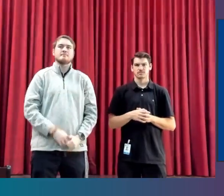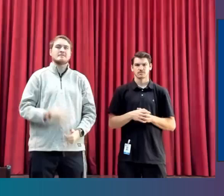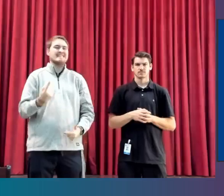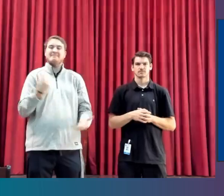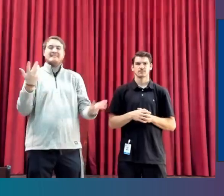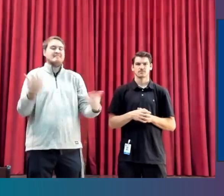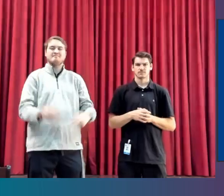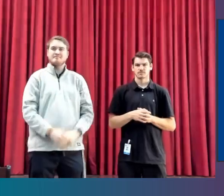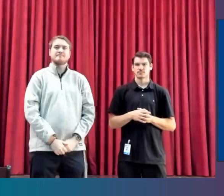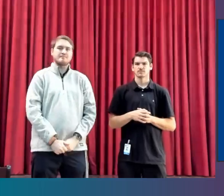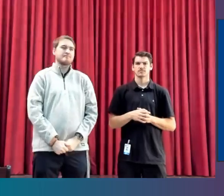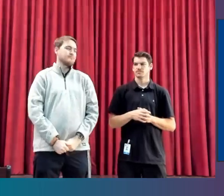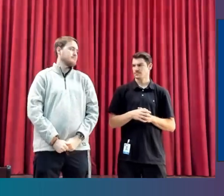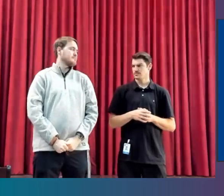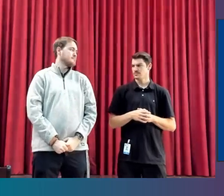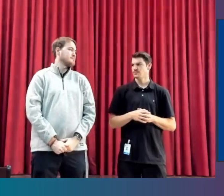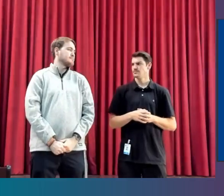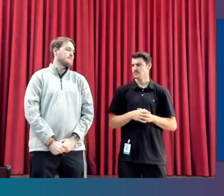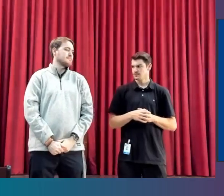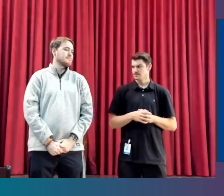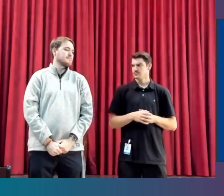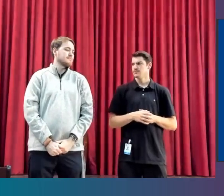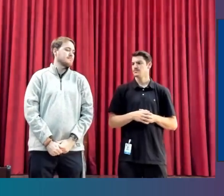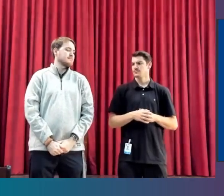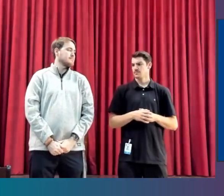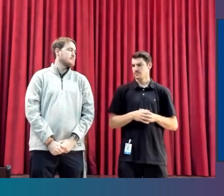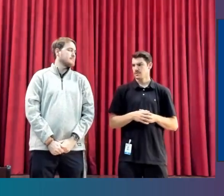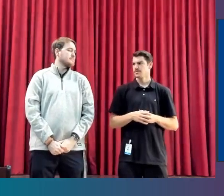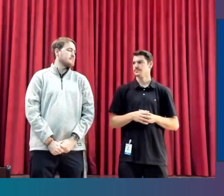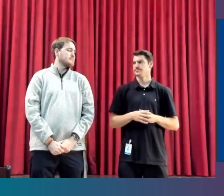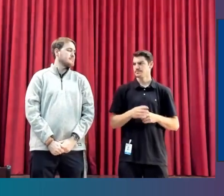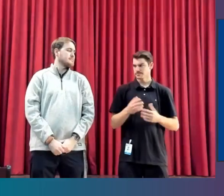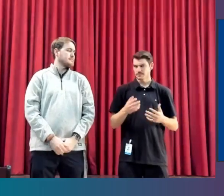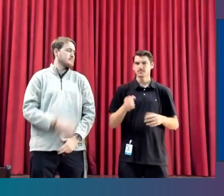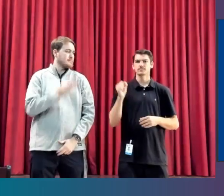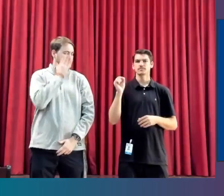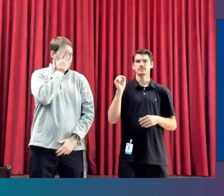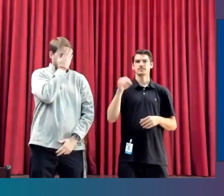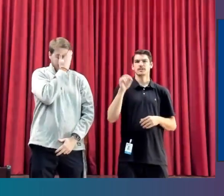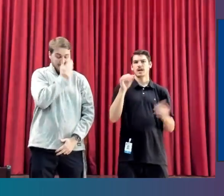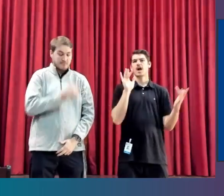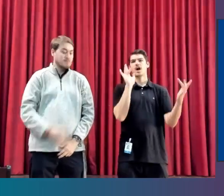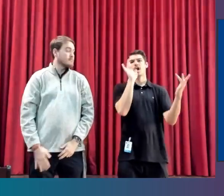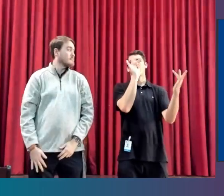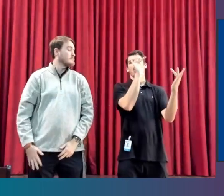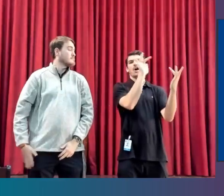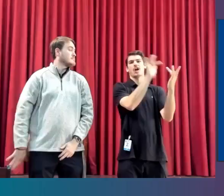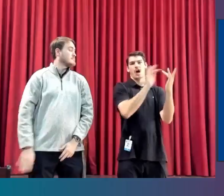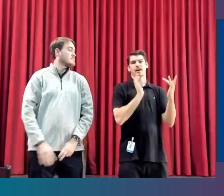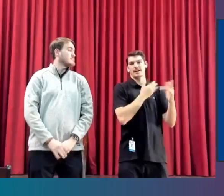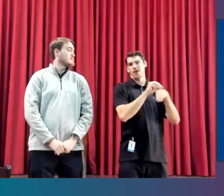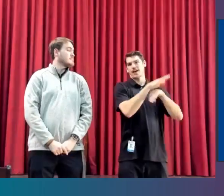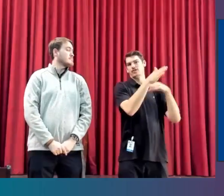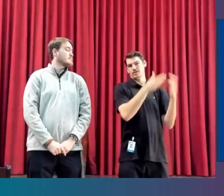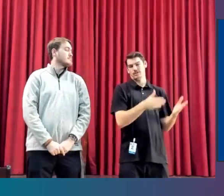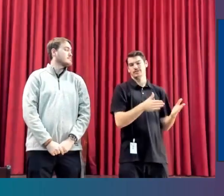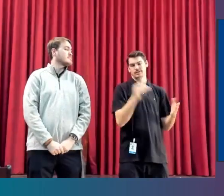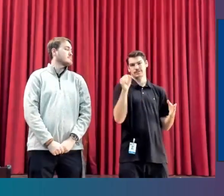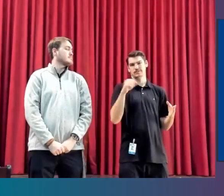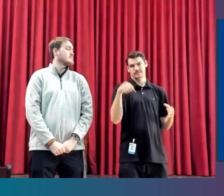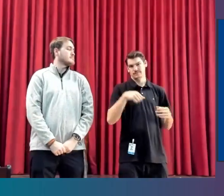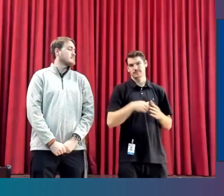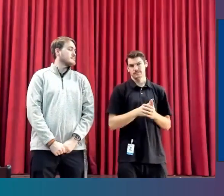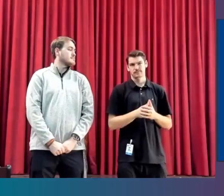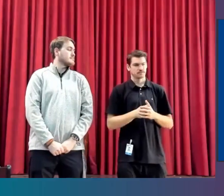in housing. So I'm wondering about options related to that. So definitely contact our counselors.